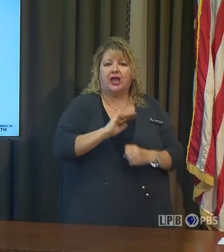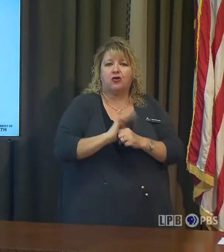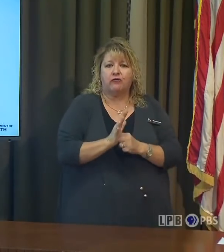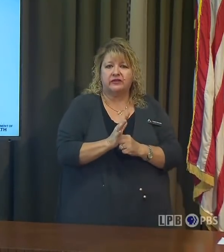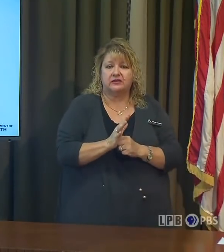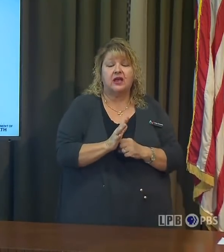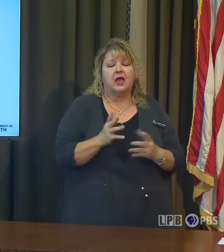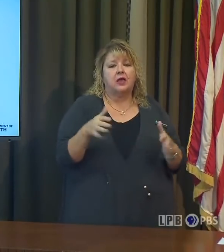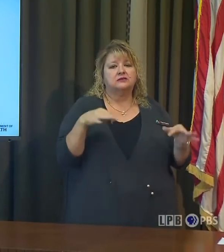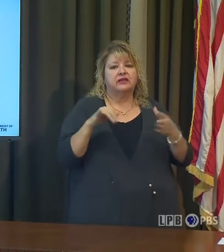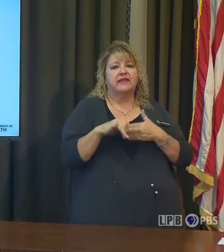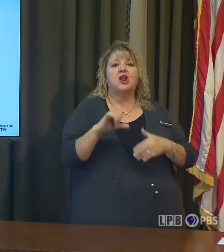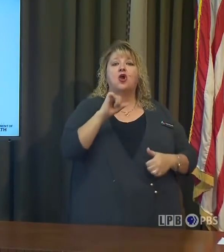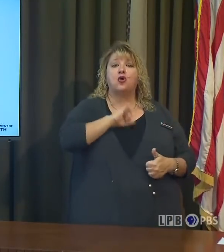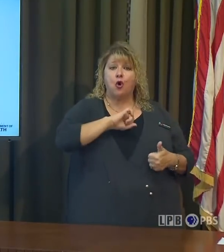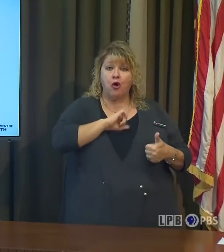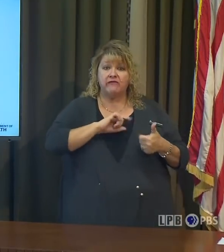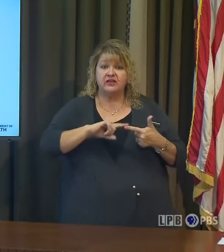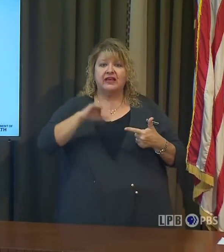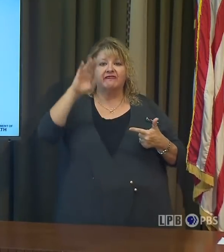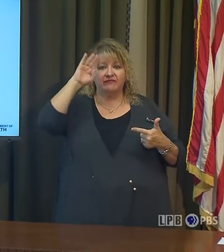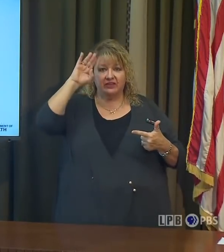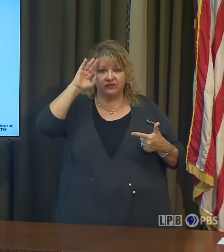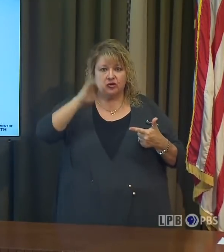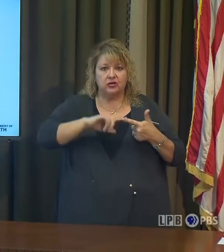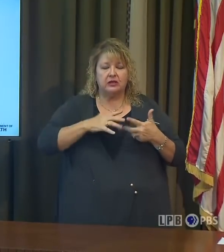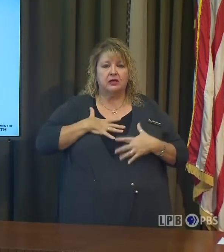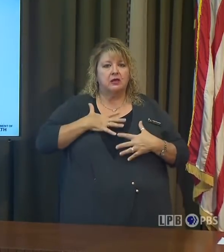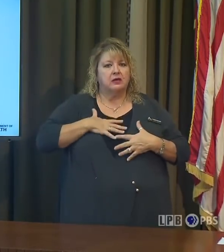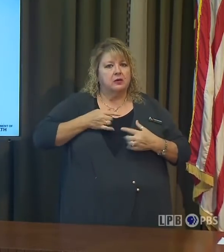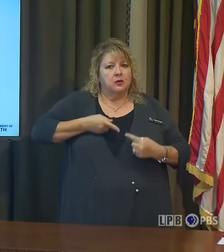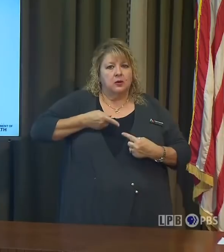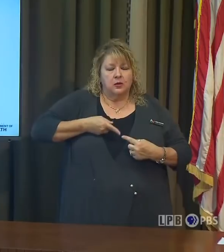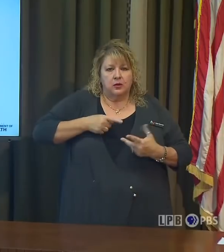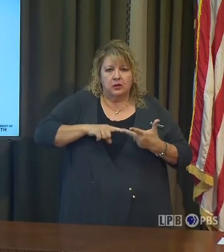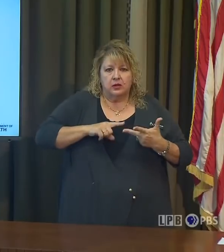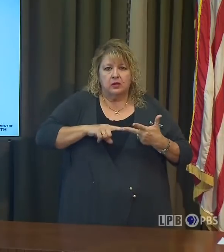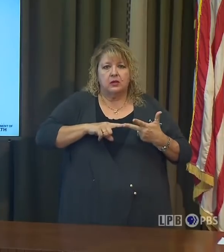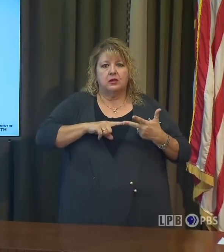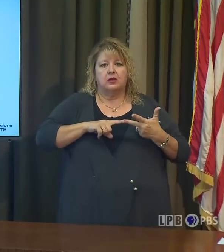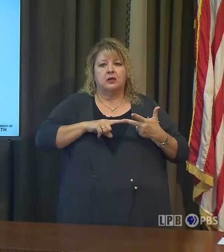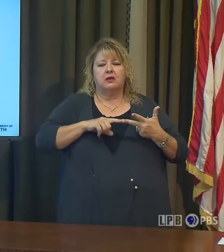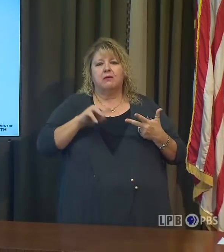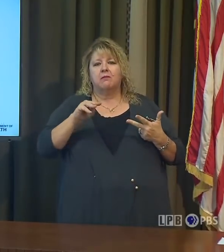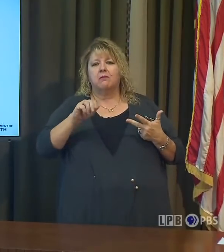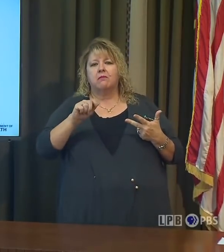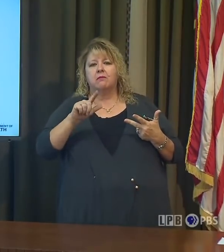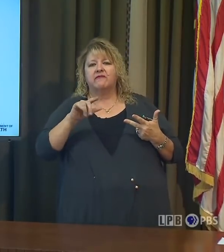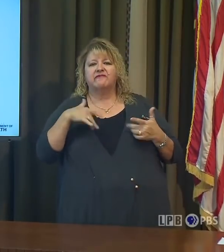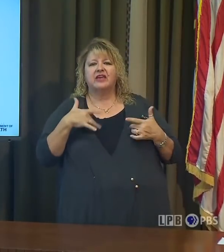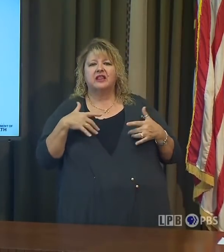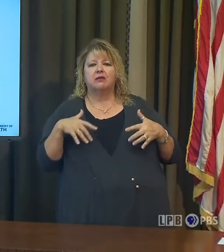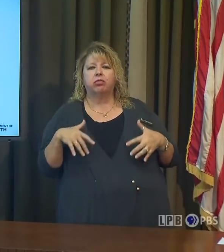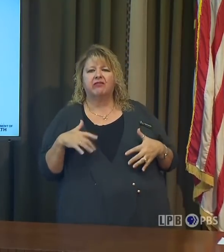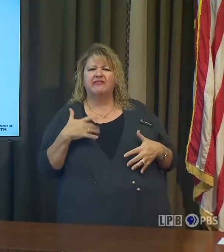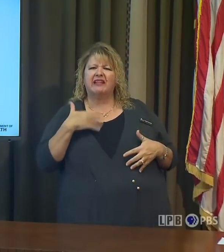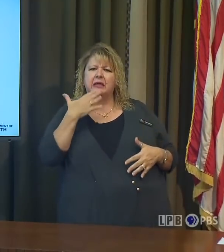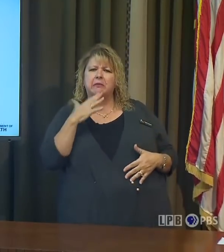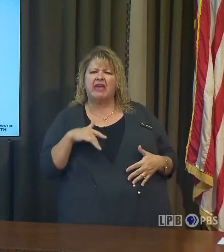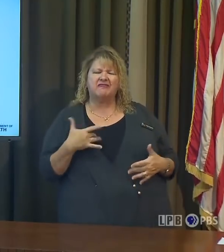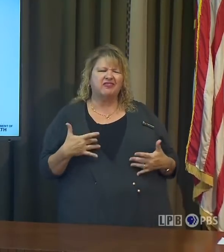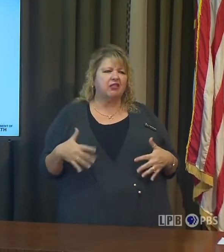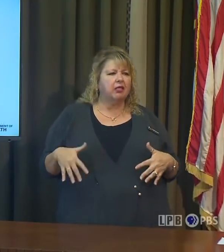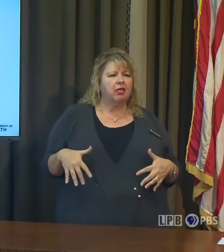about it. Cough, fever, shortness of breath, malaise, which just means feeling bad or run